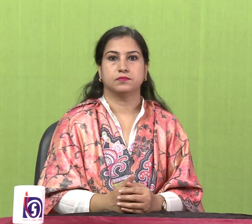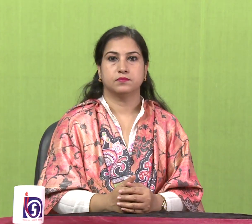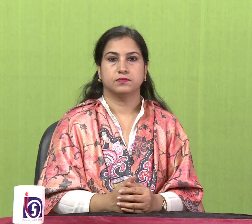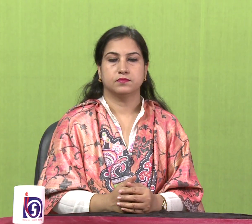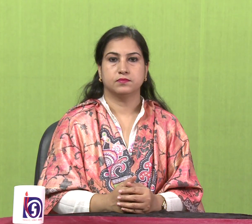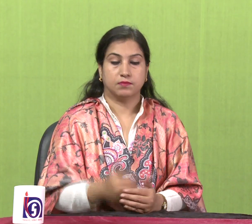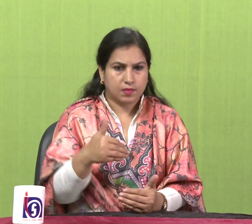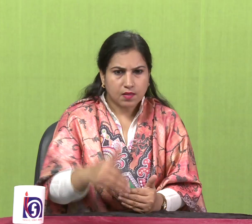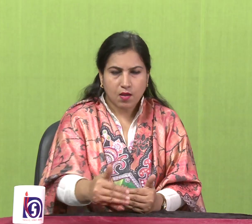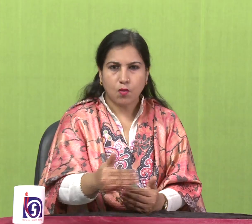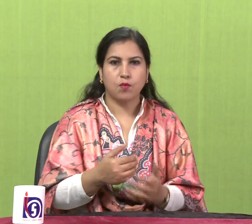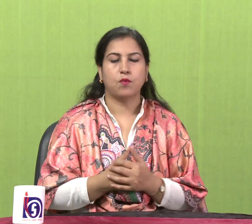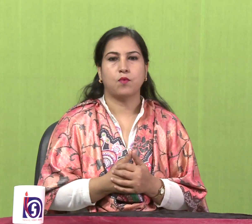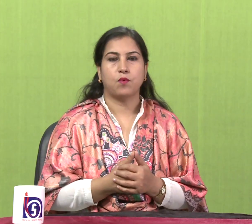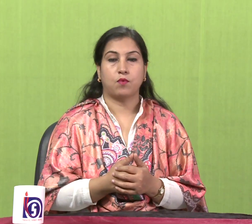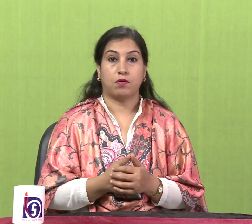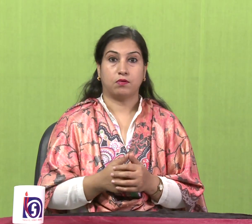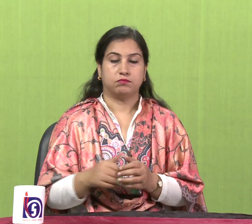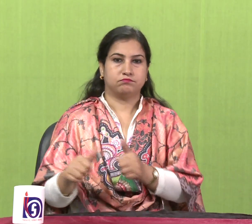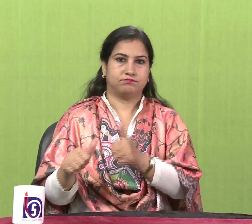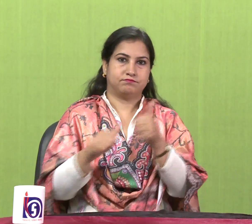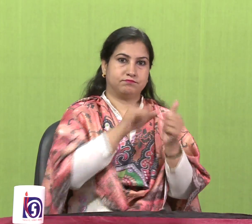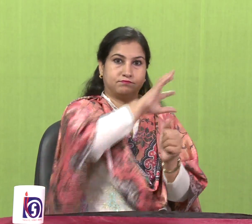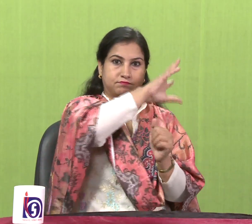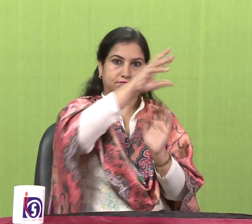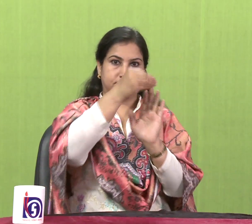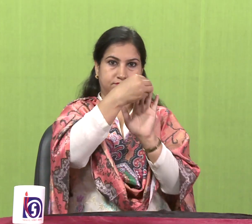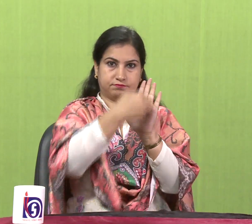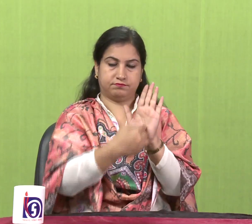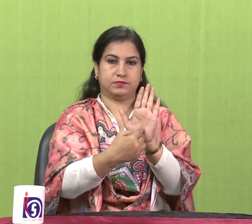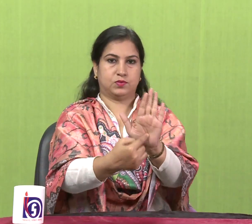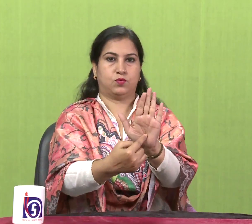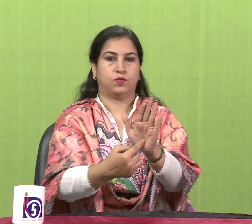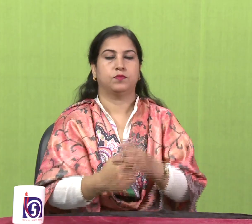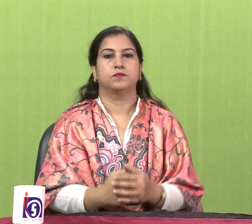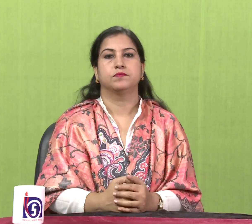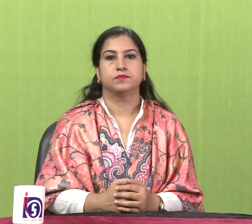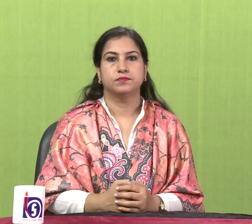let us now revise what we have learned in this